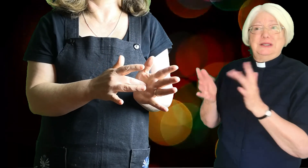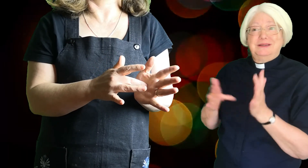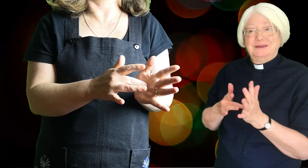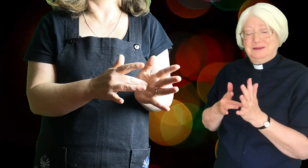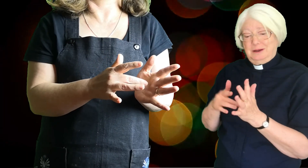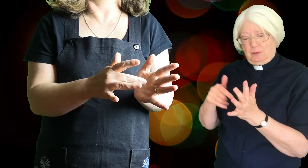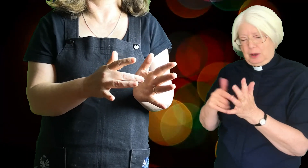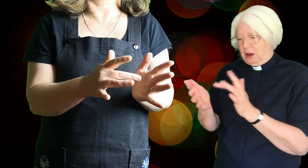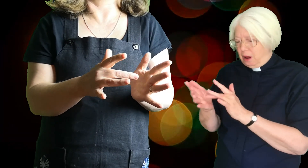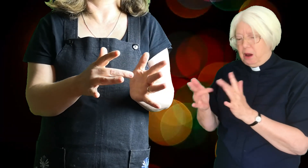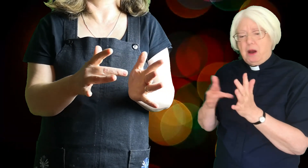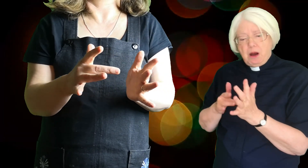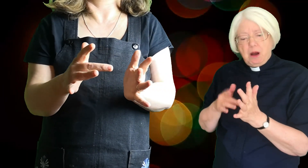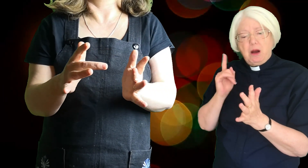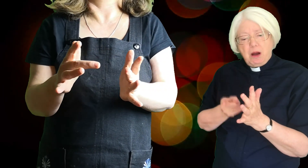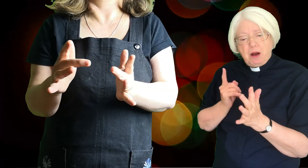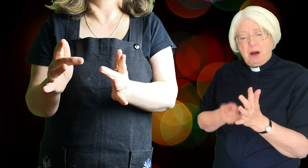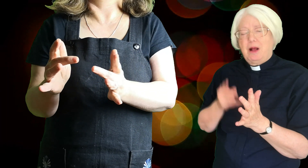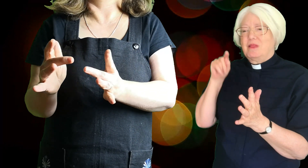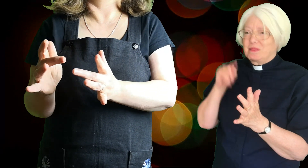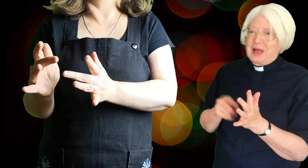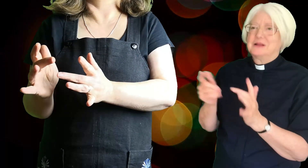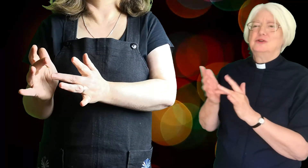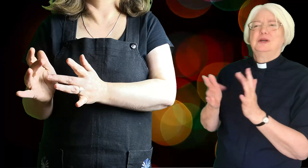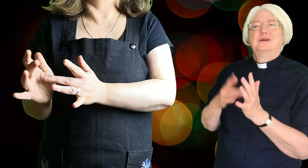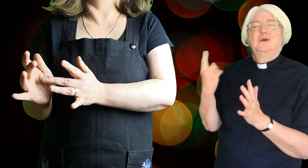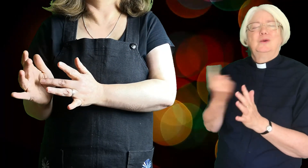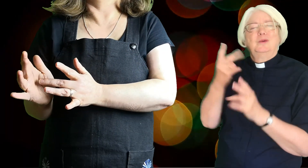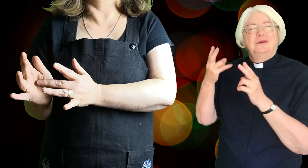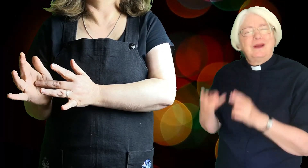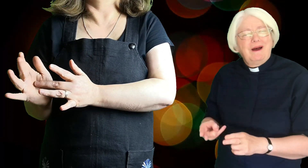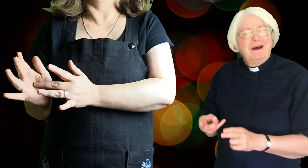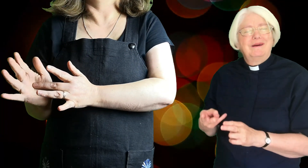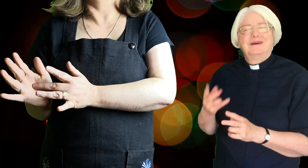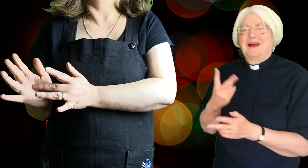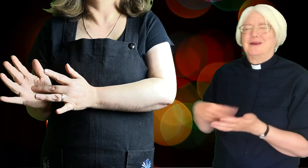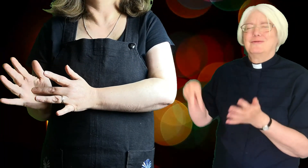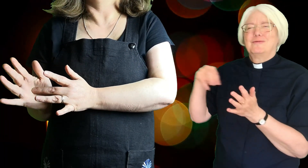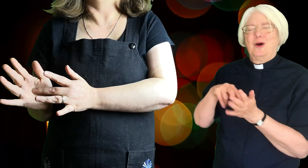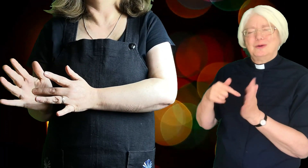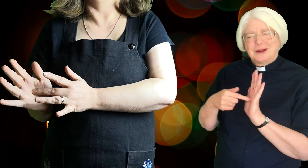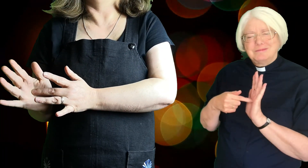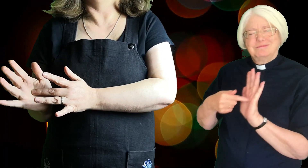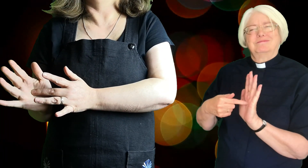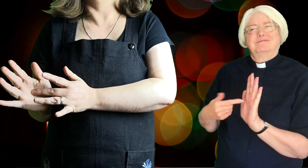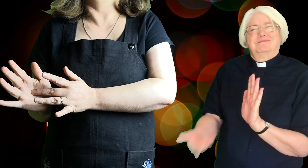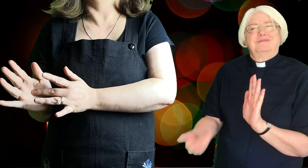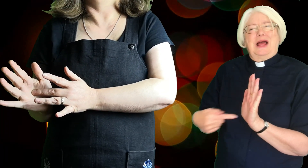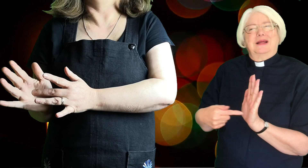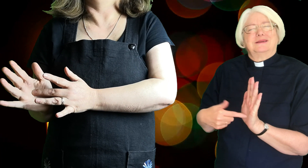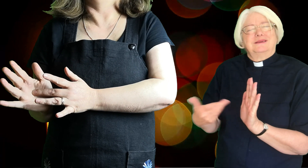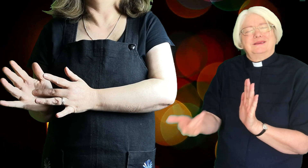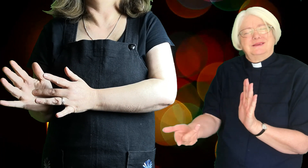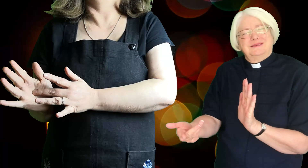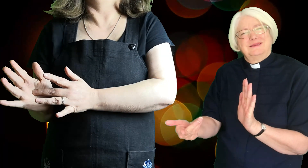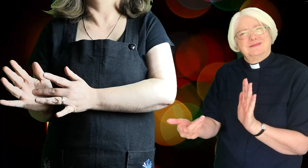we use it. Whenever we preach about Jesus or tell people about Jesus, we are using that name sign, and it's